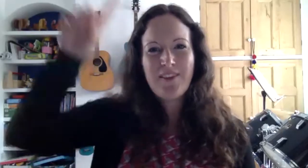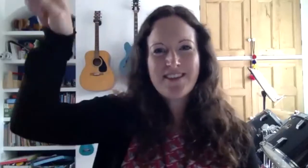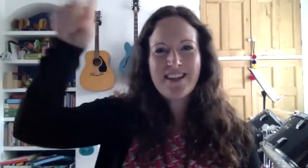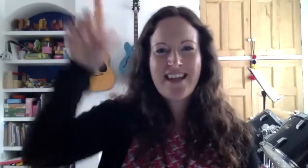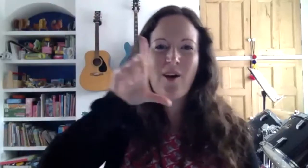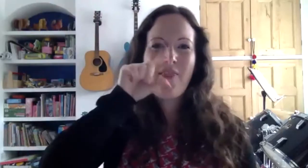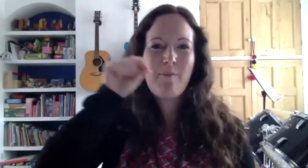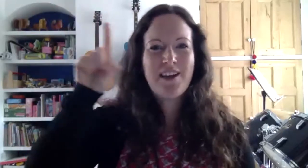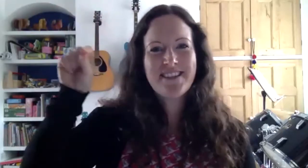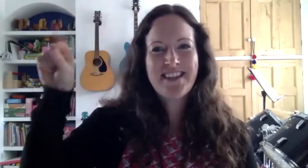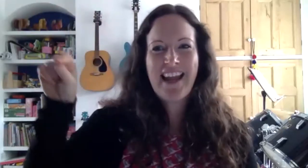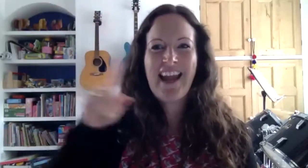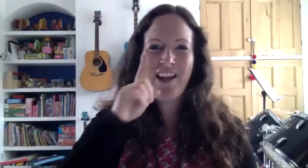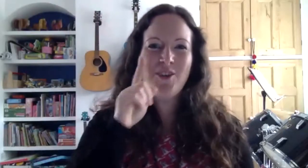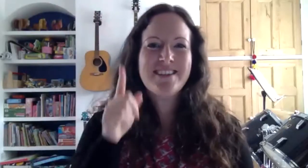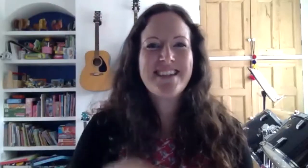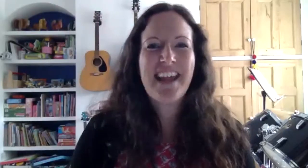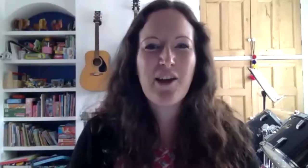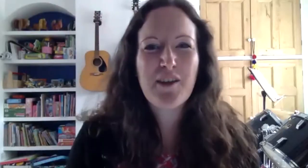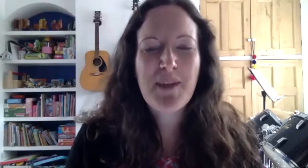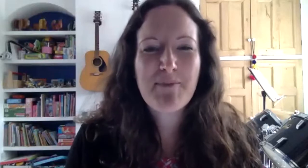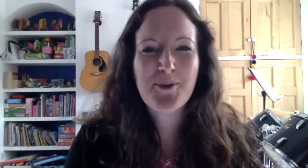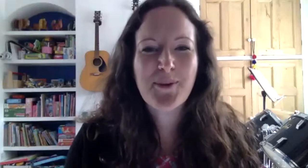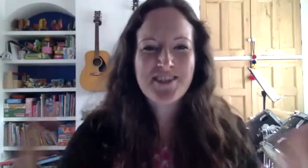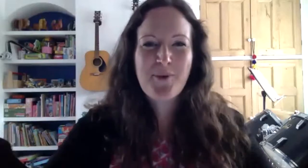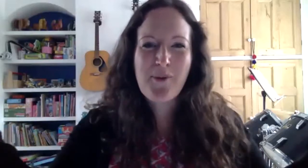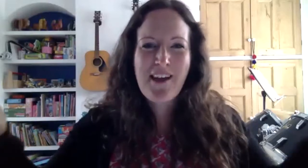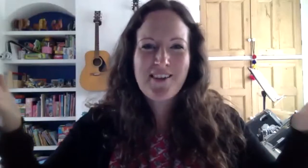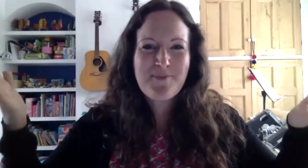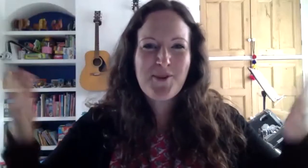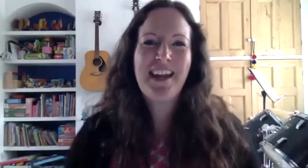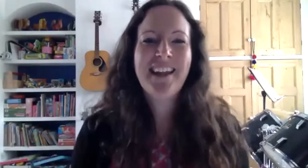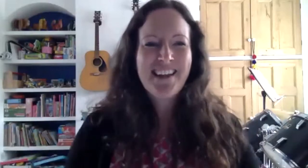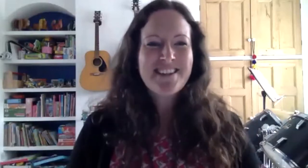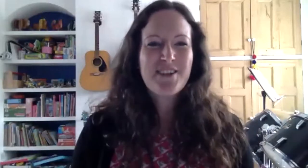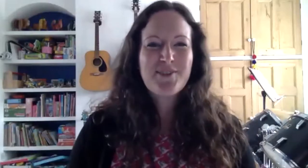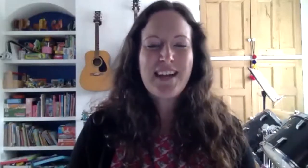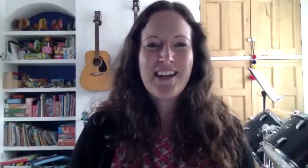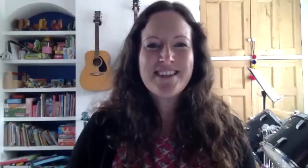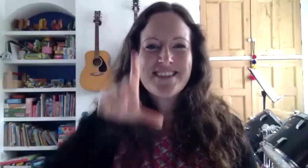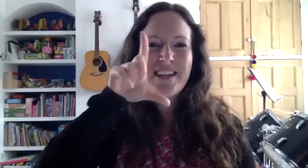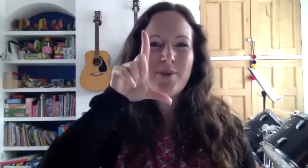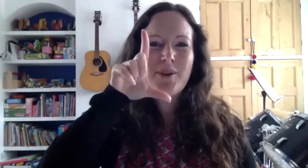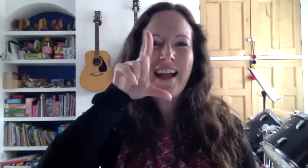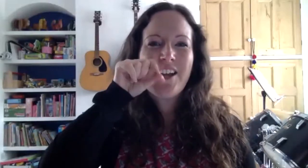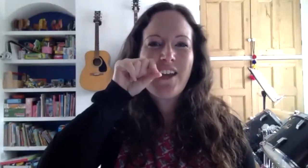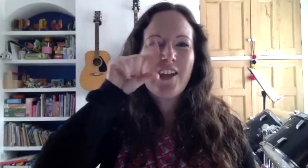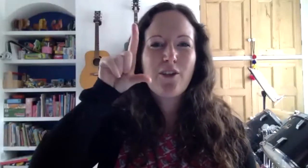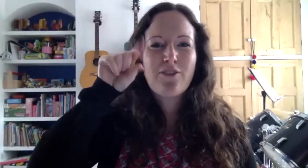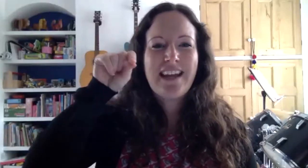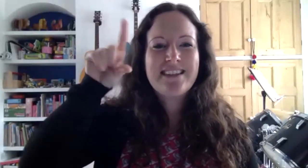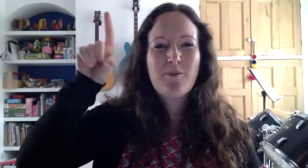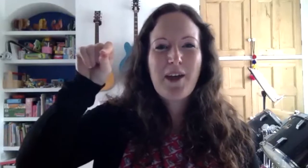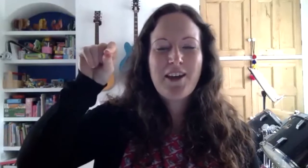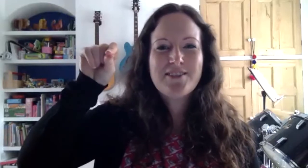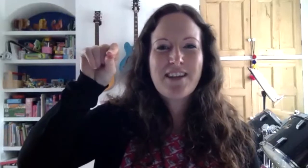it, when the sun is out and the birds are singing and you can see lovely people, which is what we are this morning. So it's really nice to see you all, and can you get your